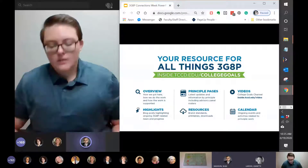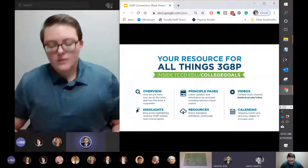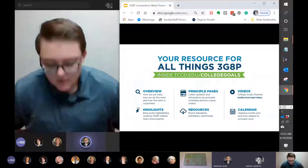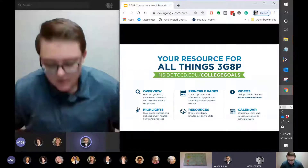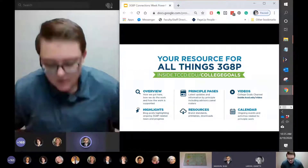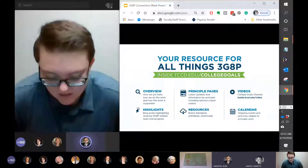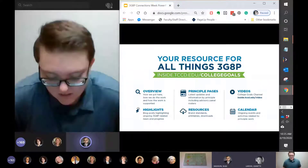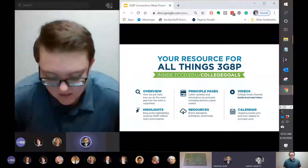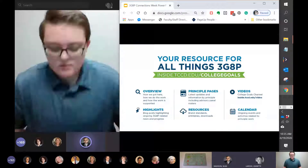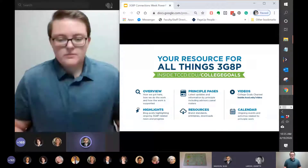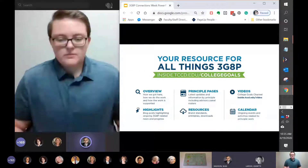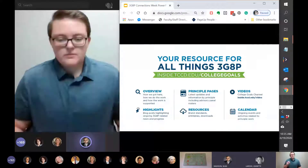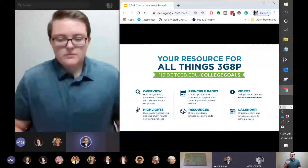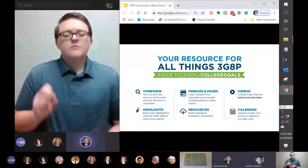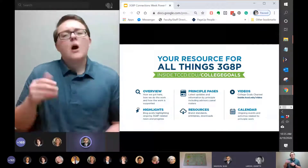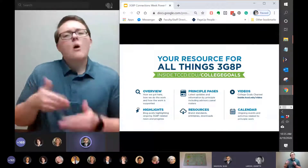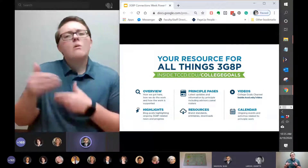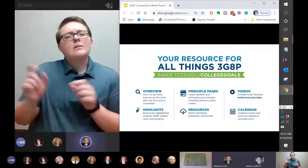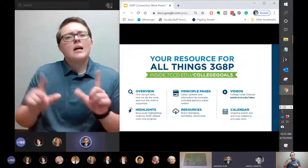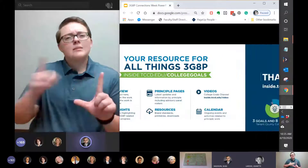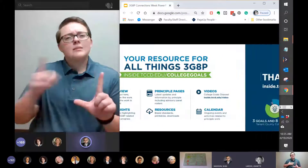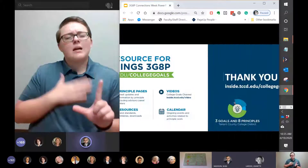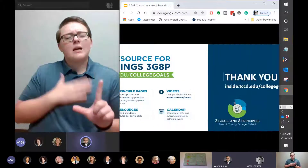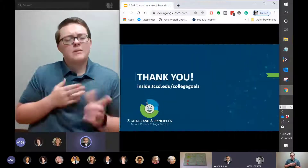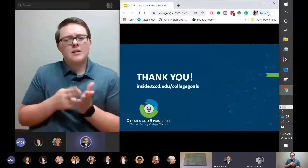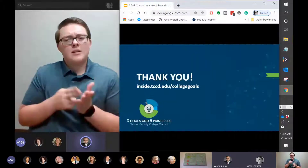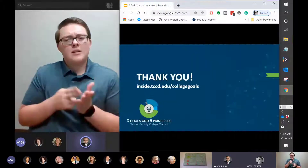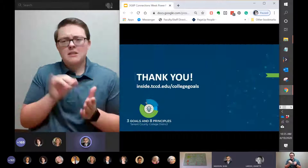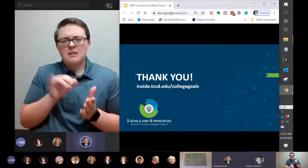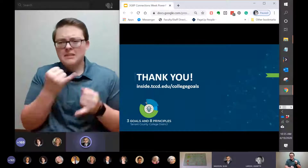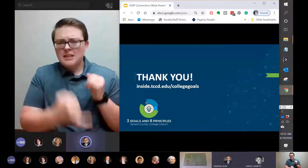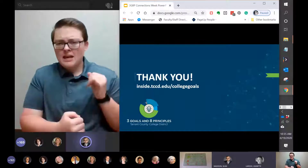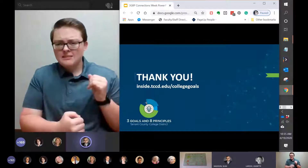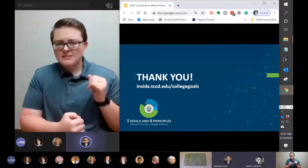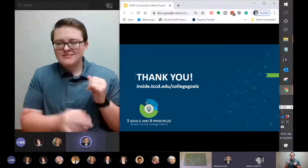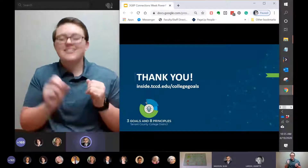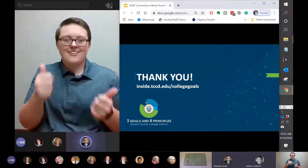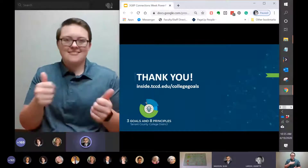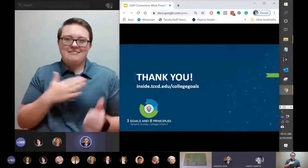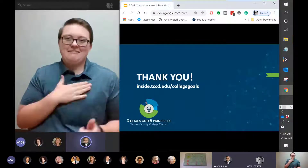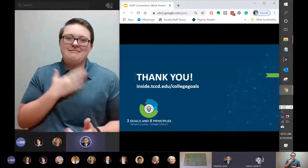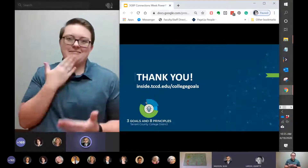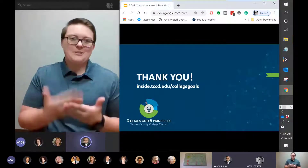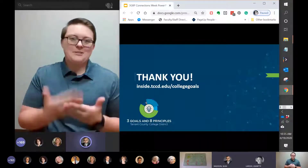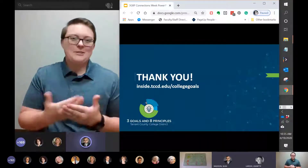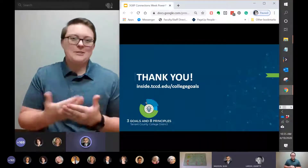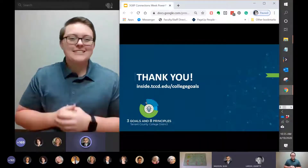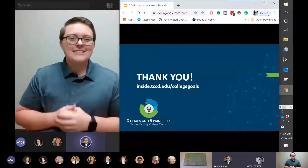Oh, go to the next slide. Let's make sure that that's the last slide. How about that? Okay, good. Thank you.